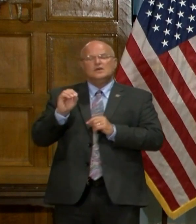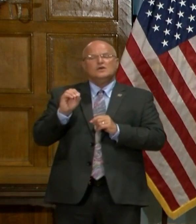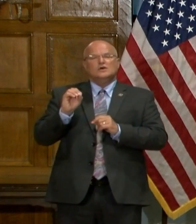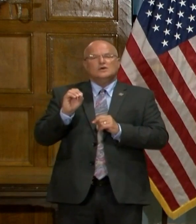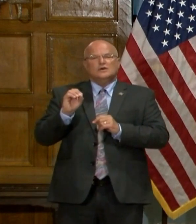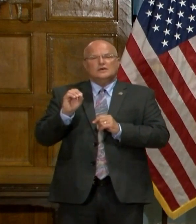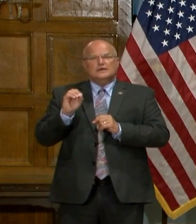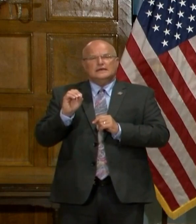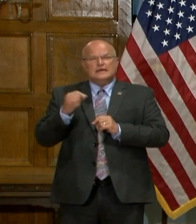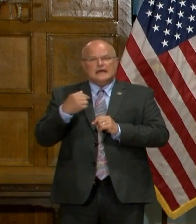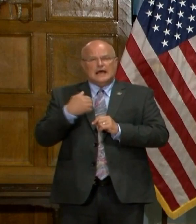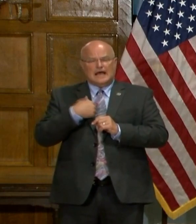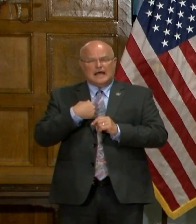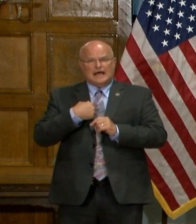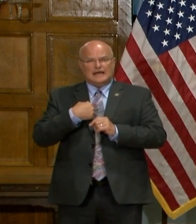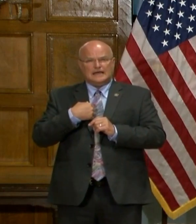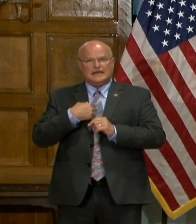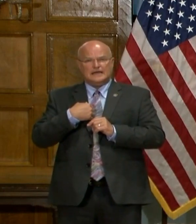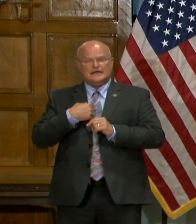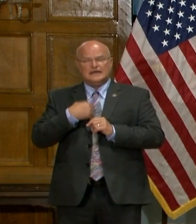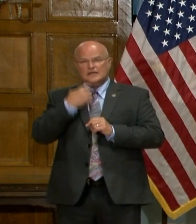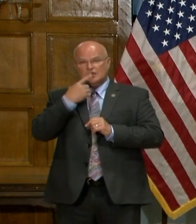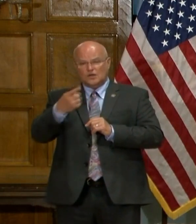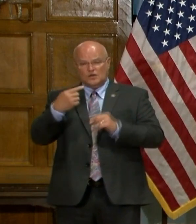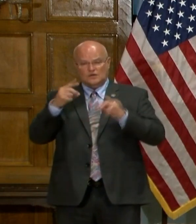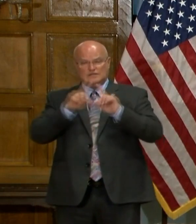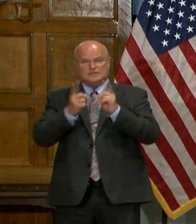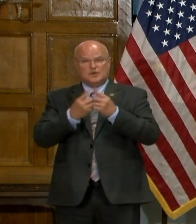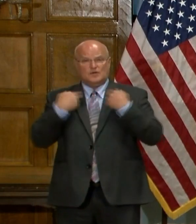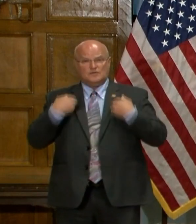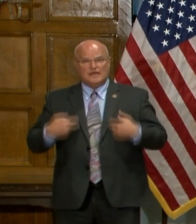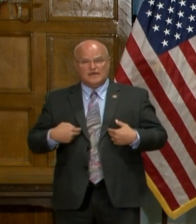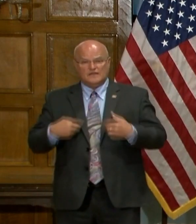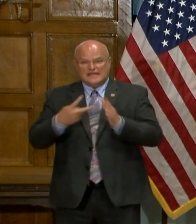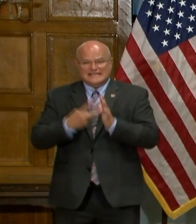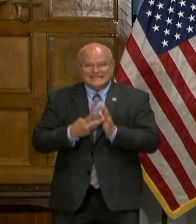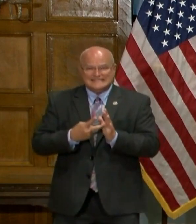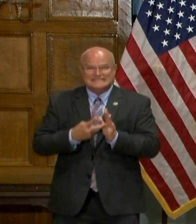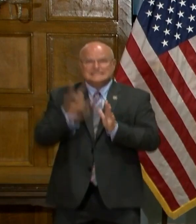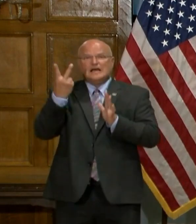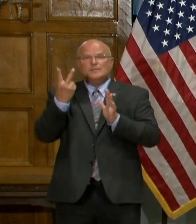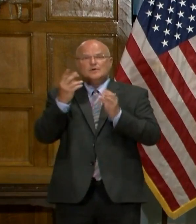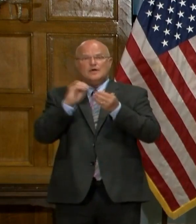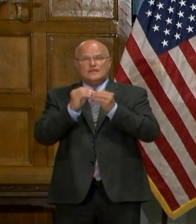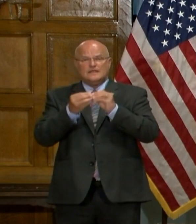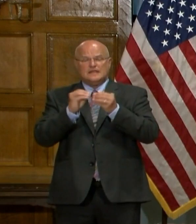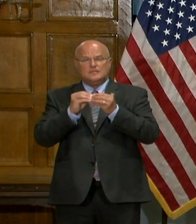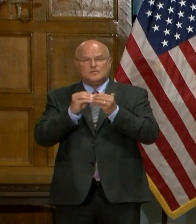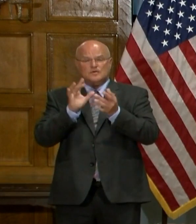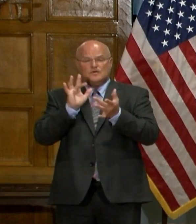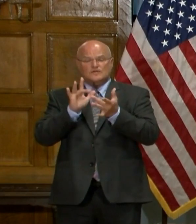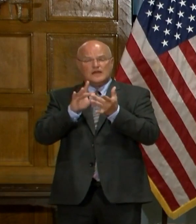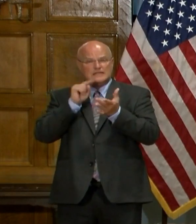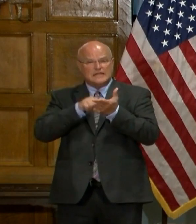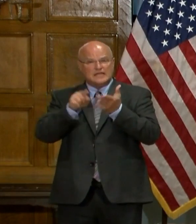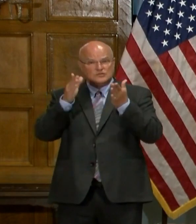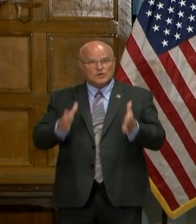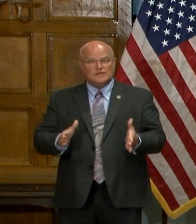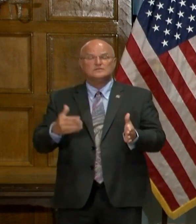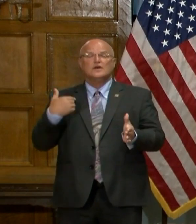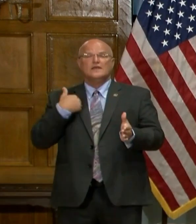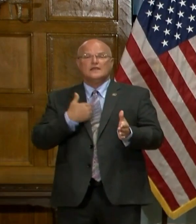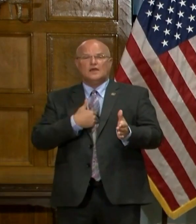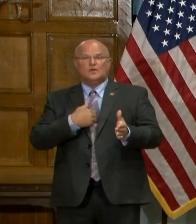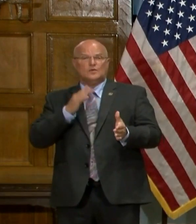so I've directed the Department of Health to double the number of contact tracers that